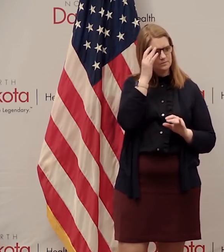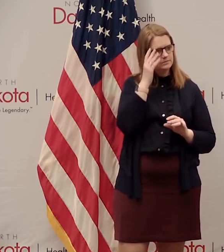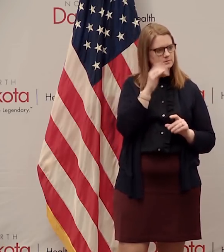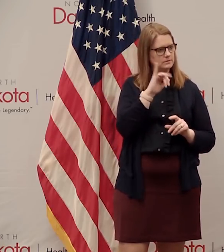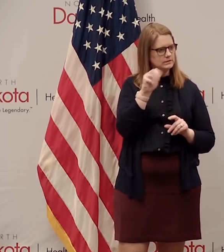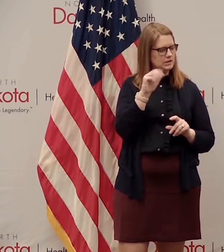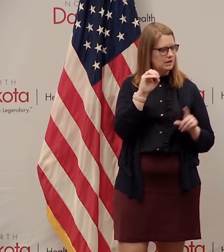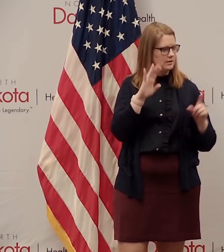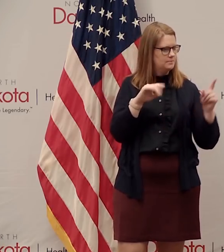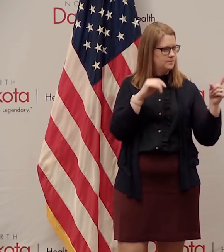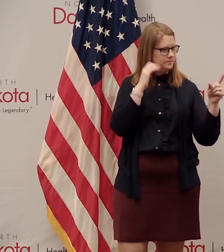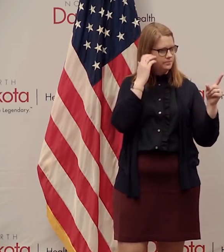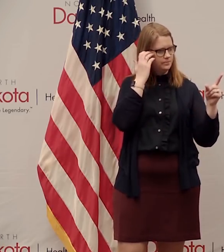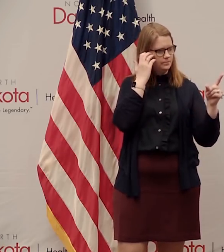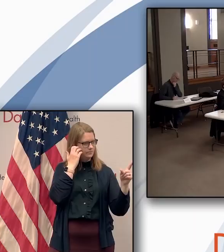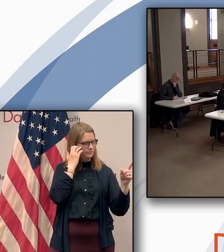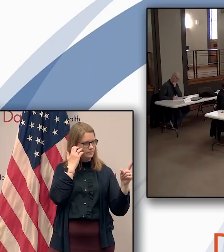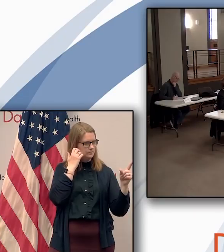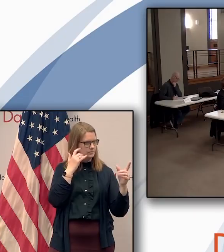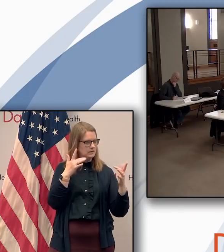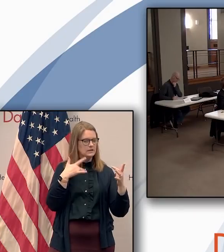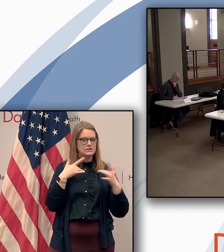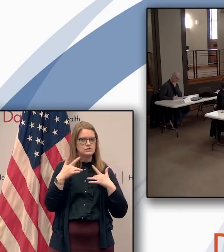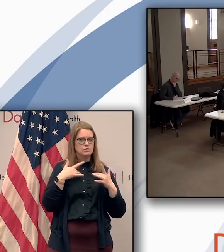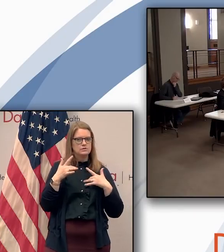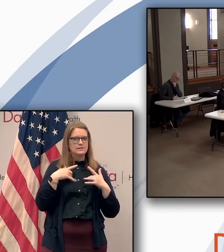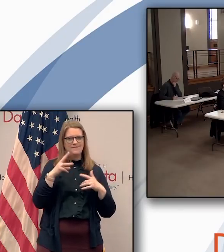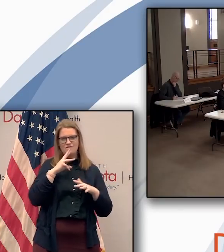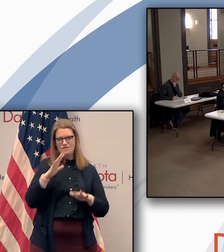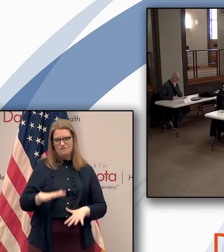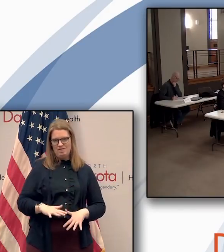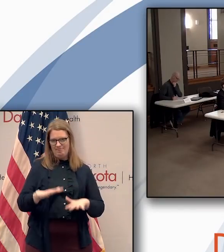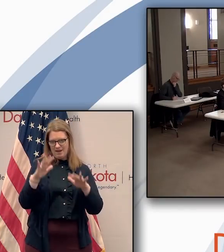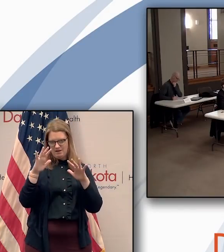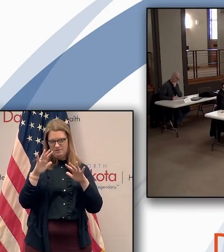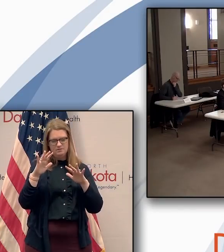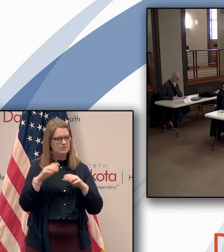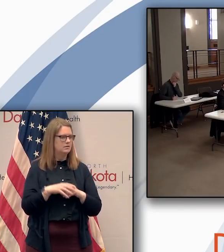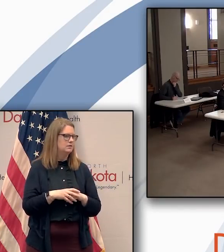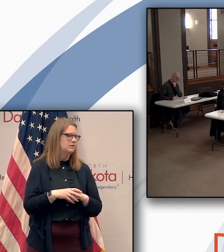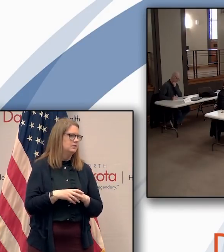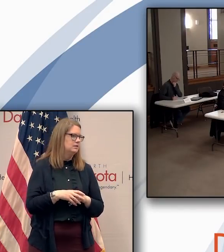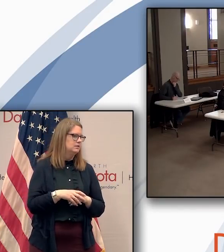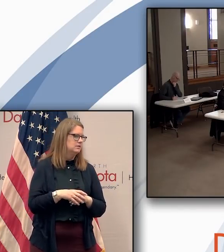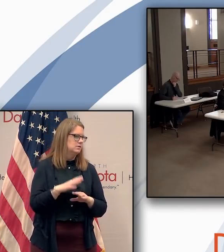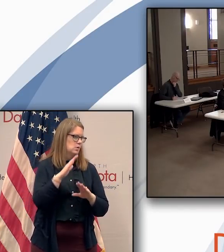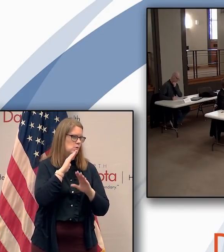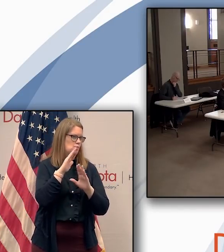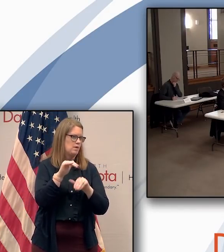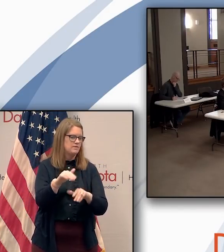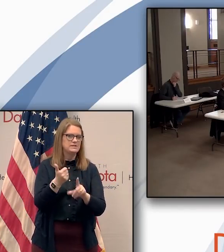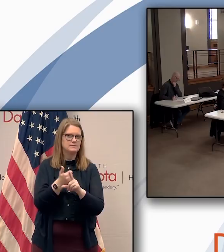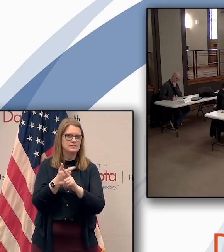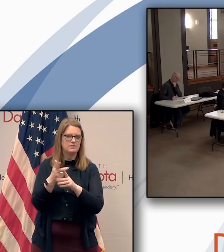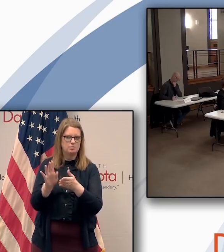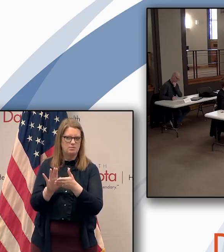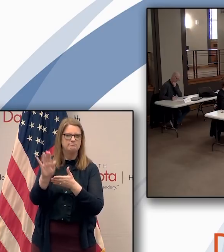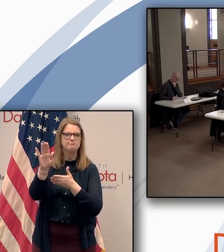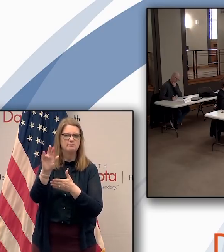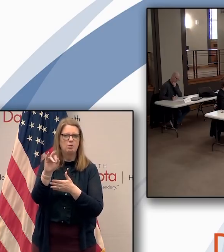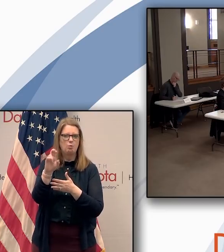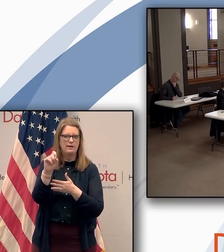Jacob? There have been growing concerns over flooding this spring, and with rivers expecting to crest later this week,